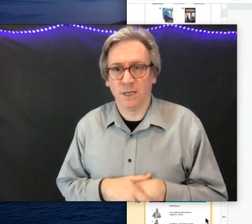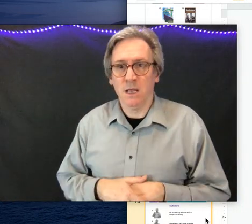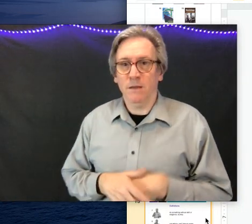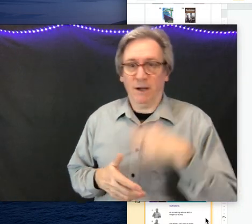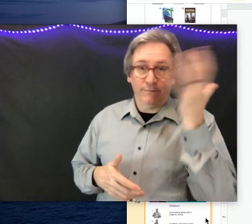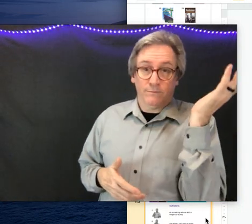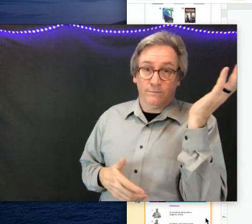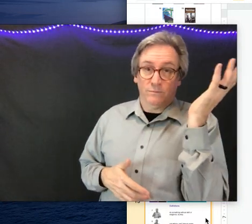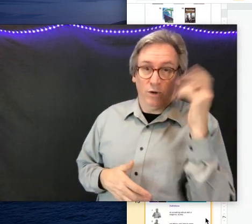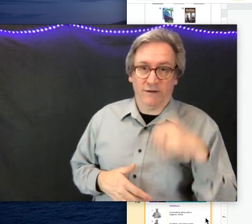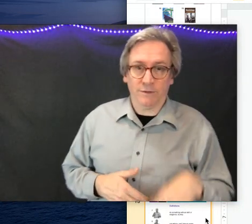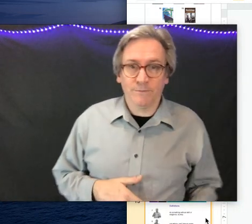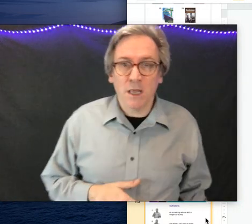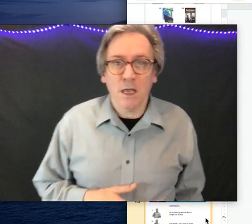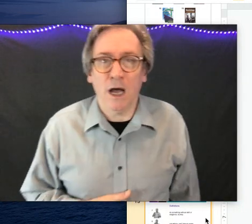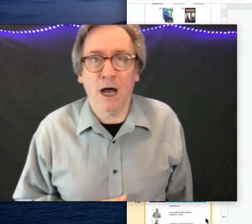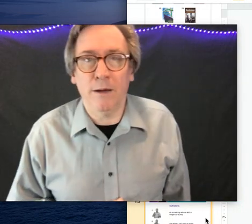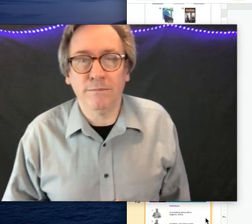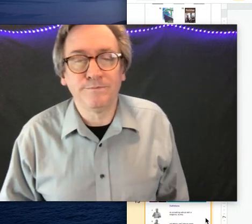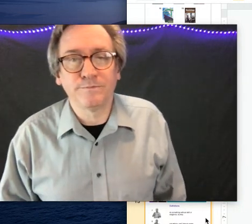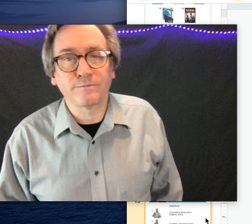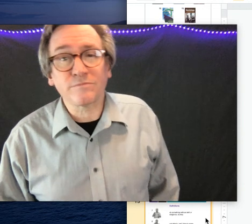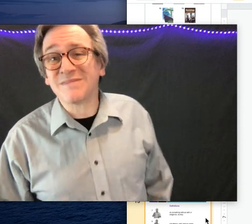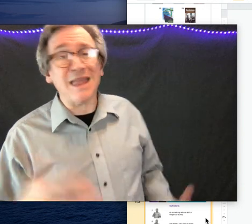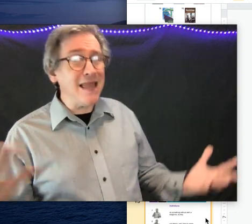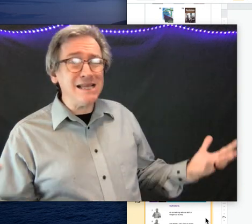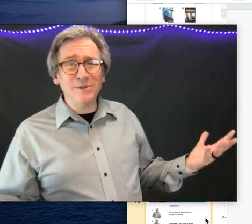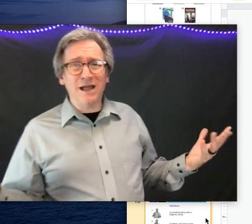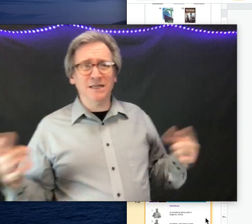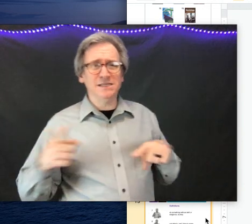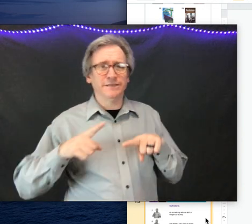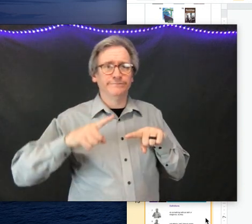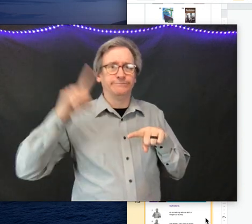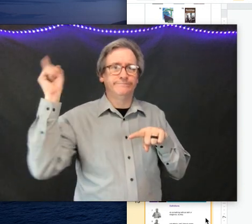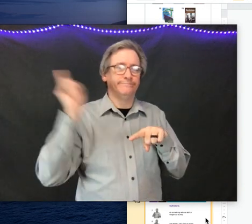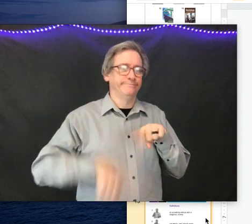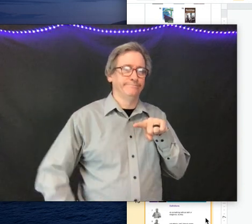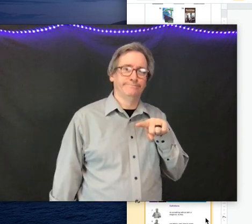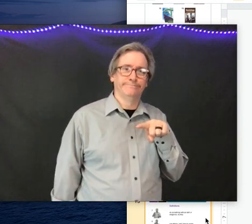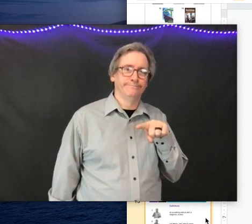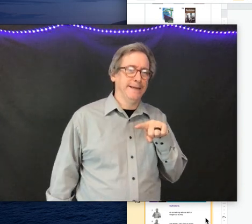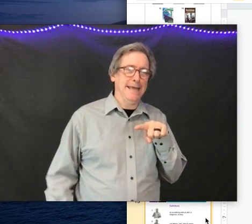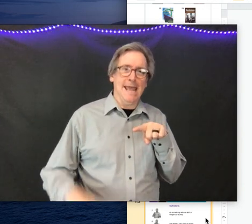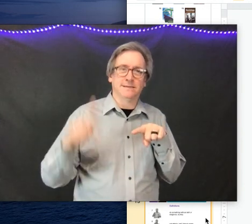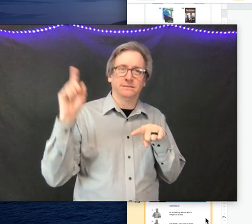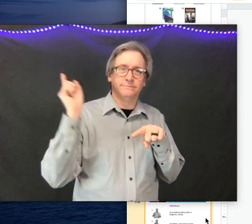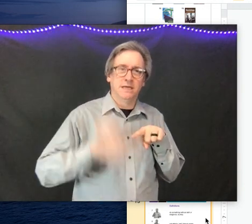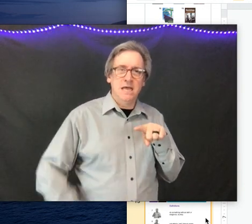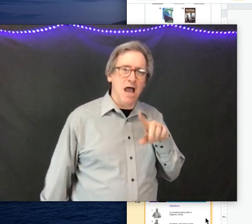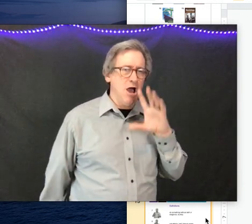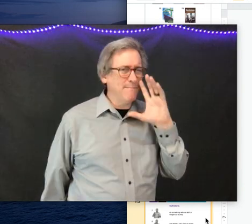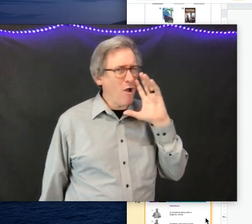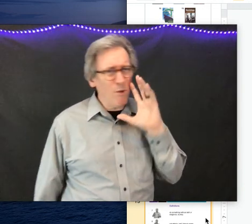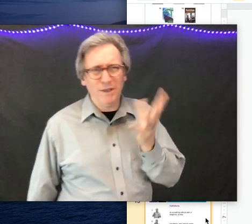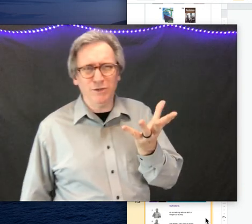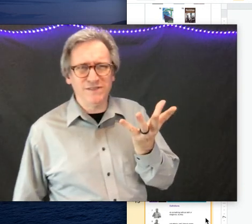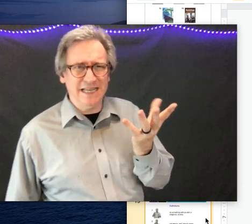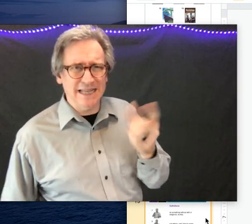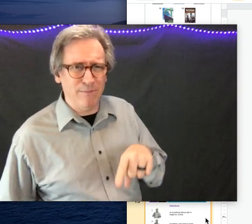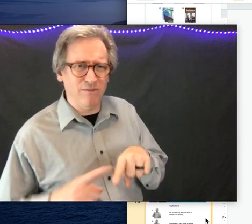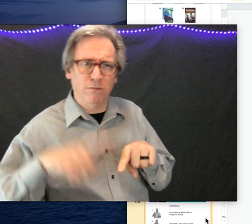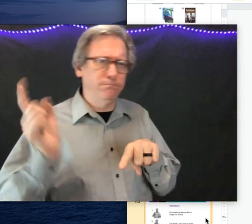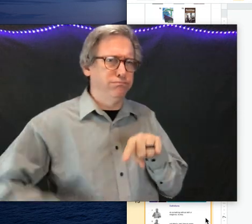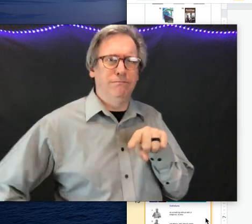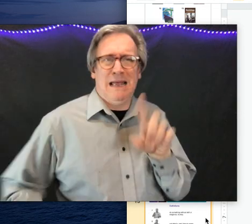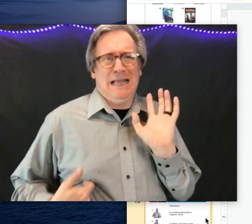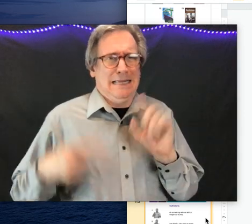obviously, but whatever. And last but not least, can't. I'm hoping you've seen